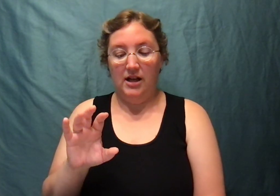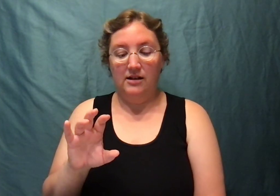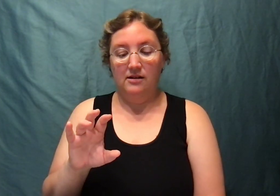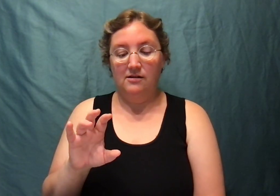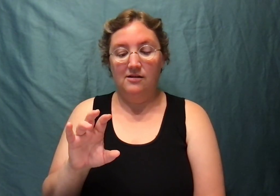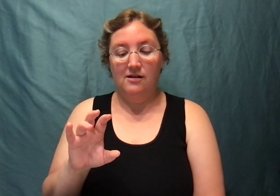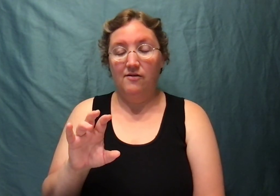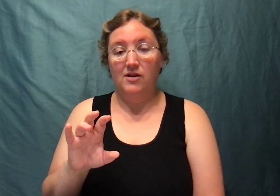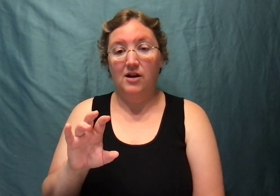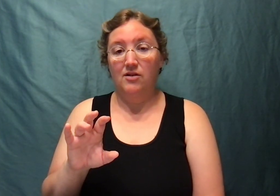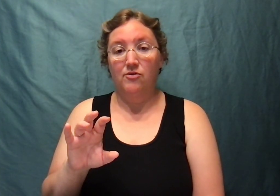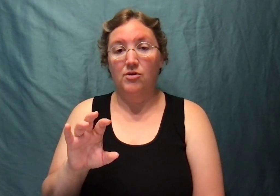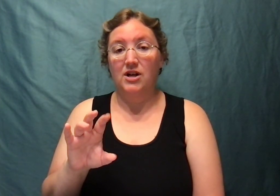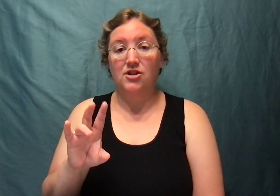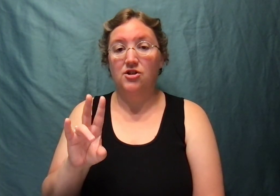like 794-2,